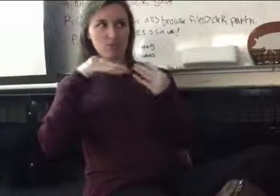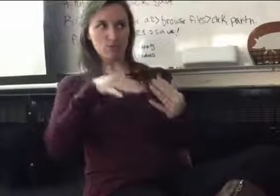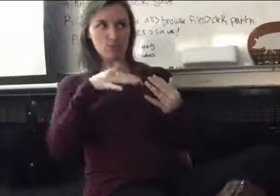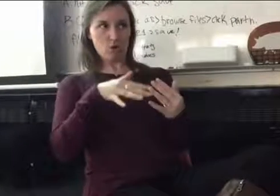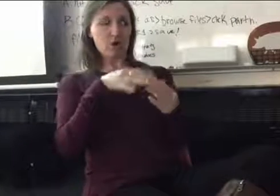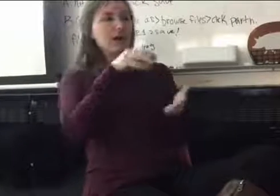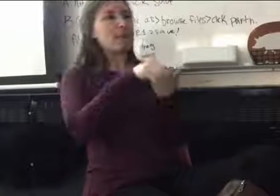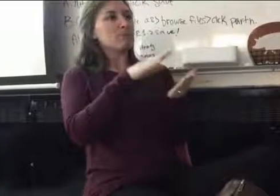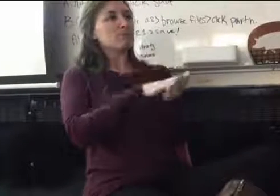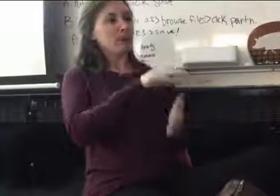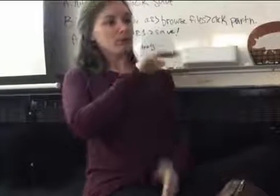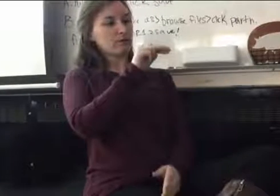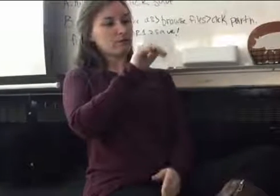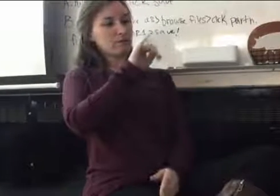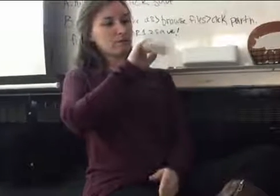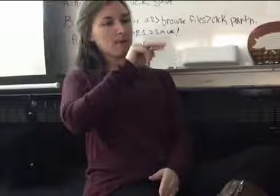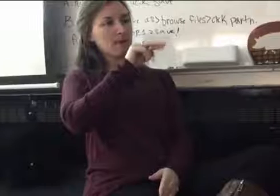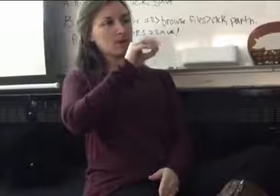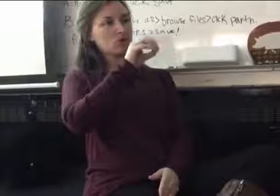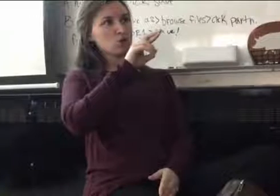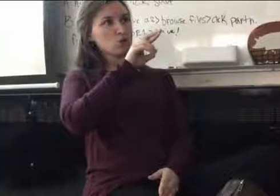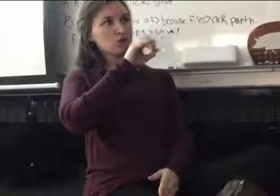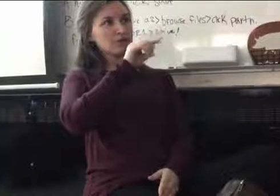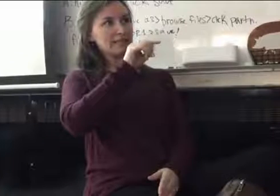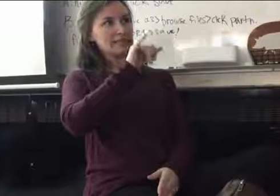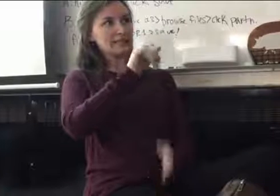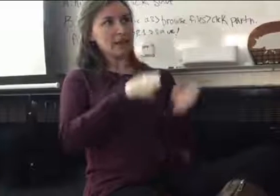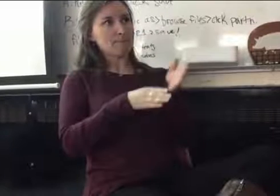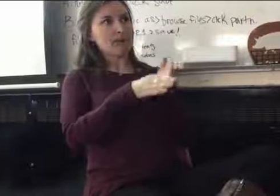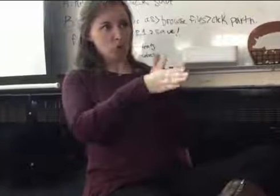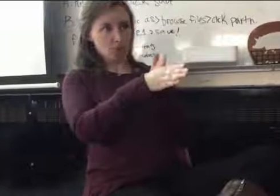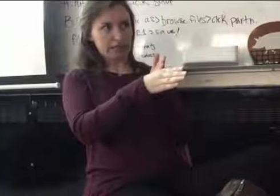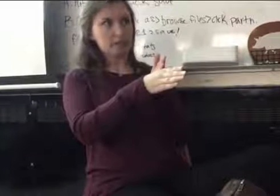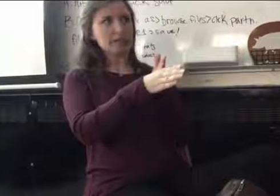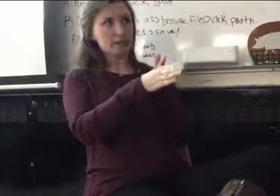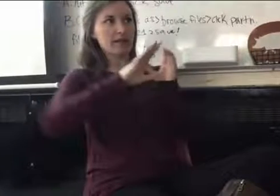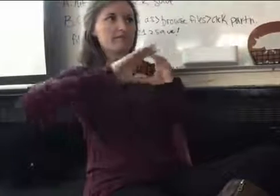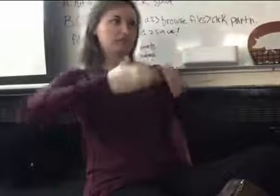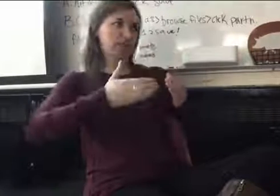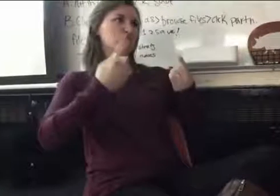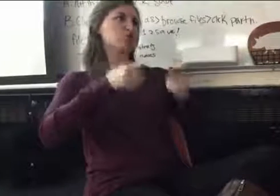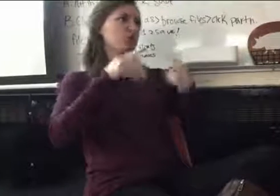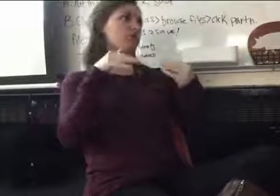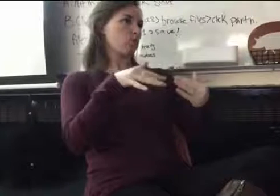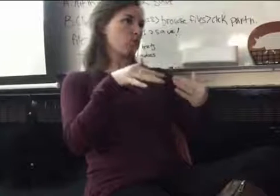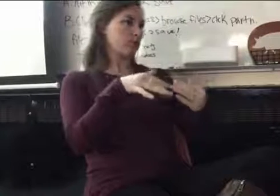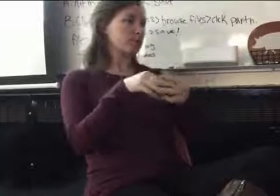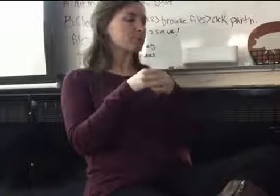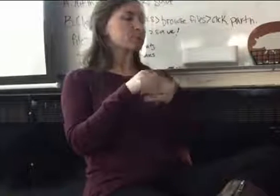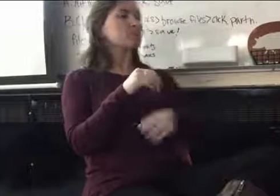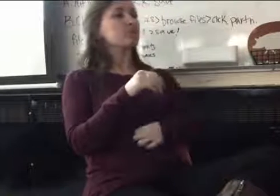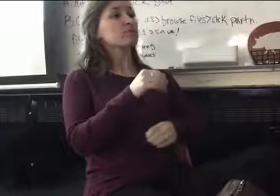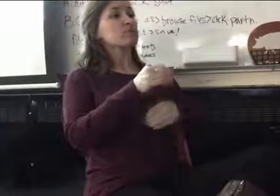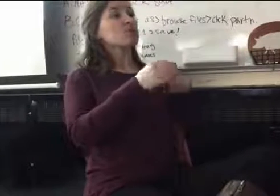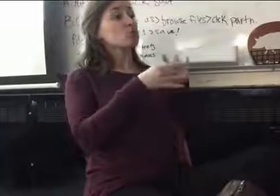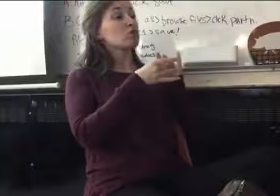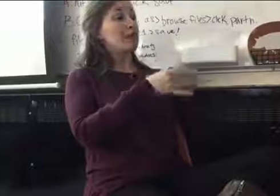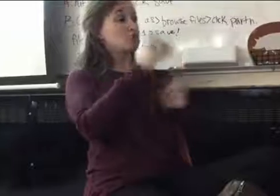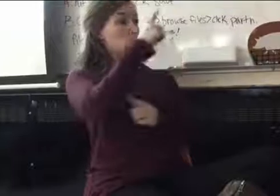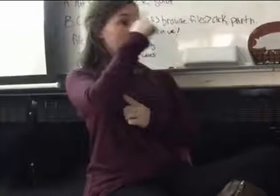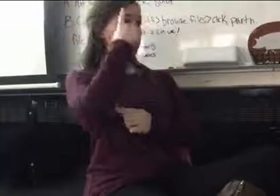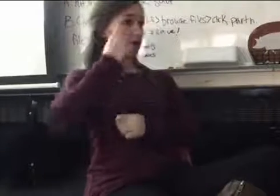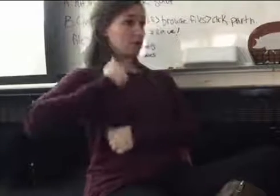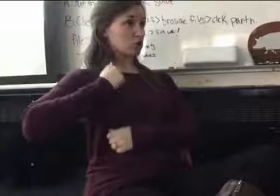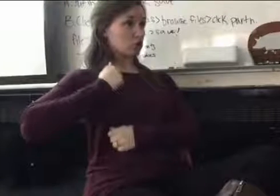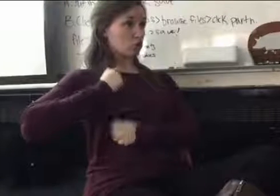down minority, these are going to be your minority figures during this war. Now, in terms of the black soldiers, if you